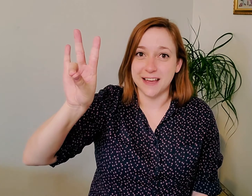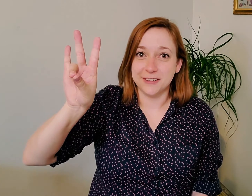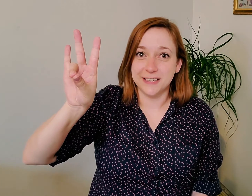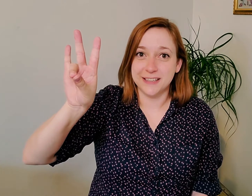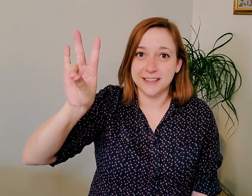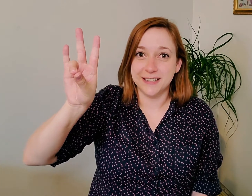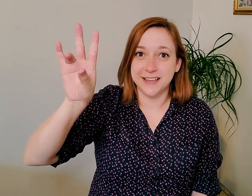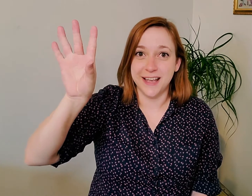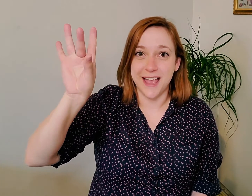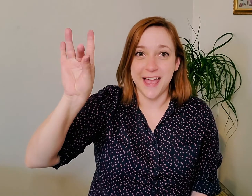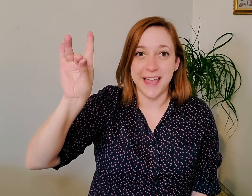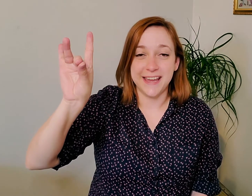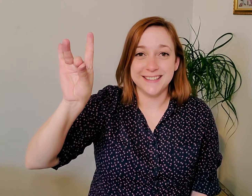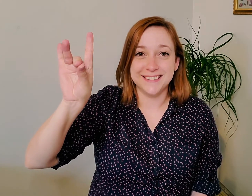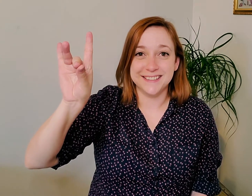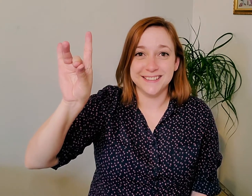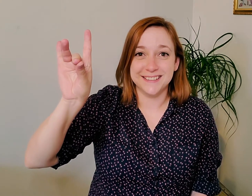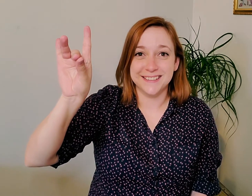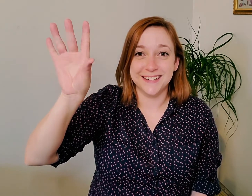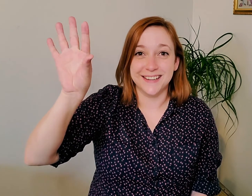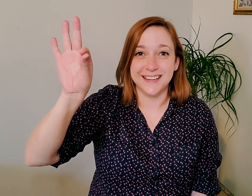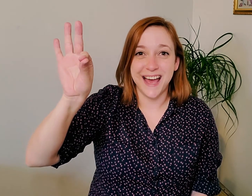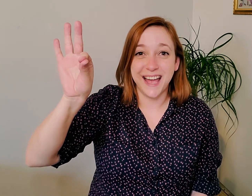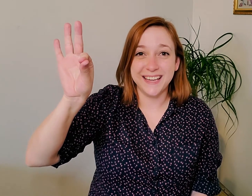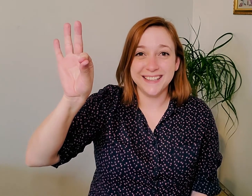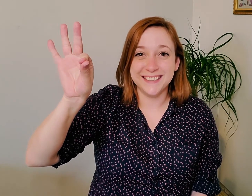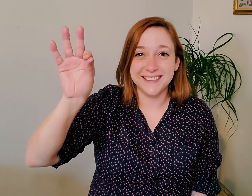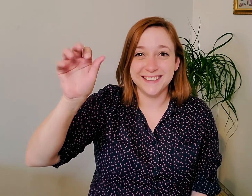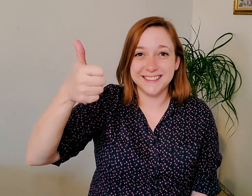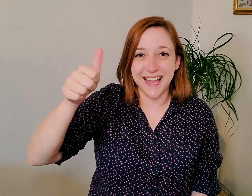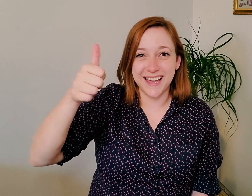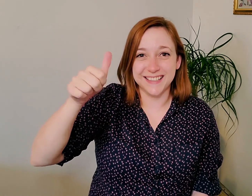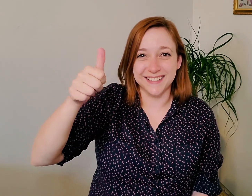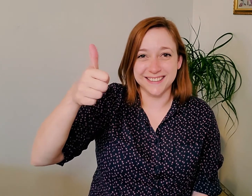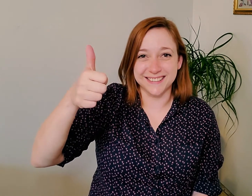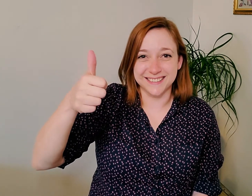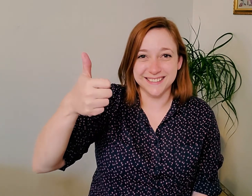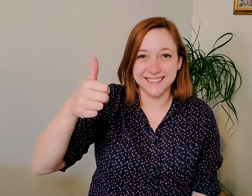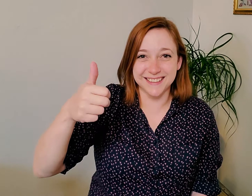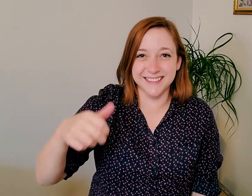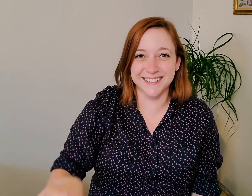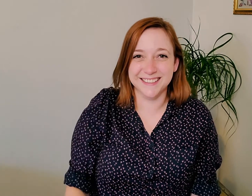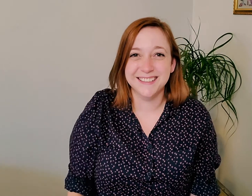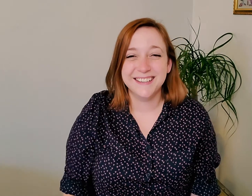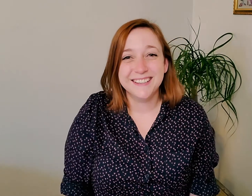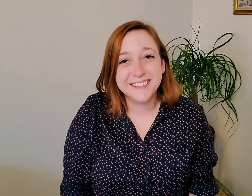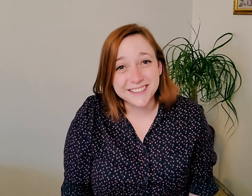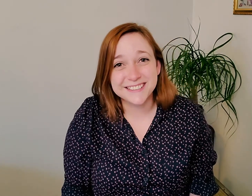7, 8, 9, 10. Good